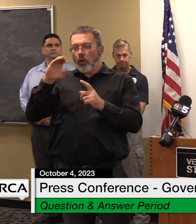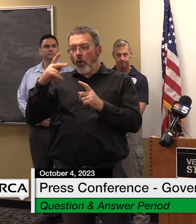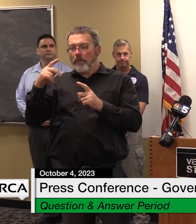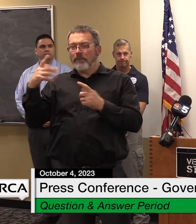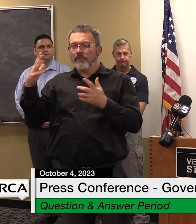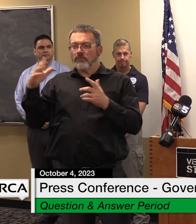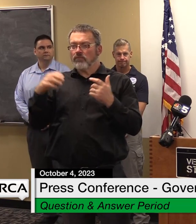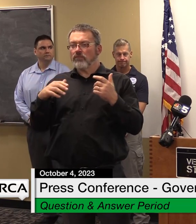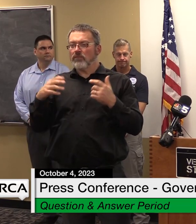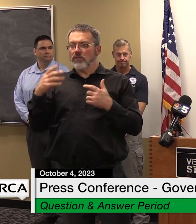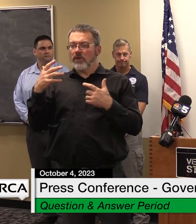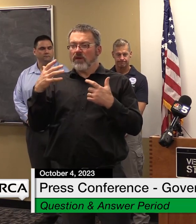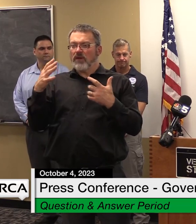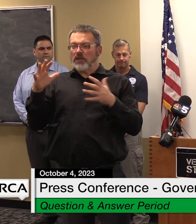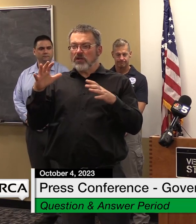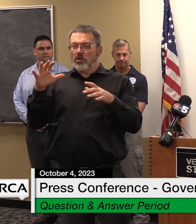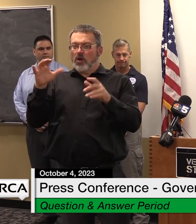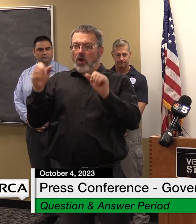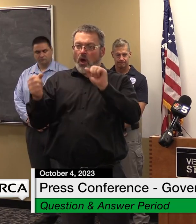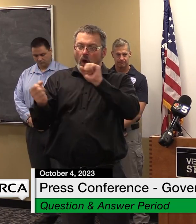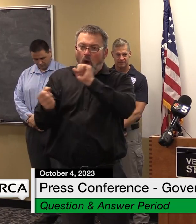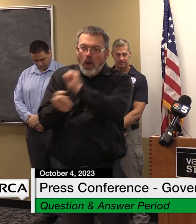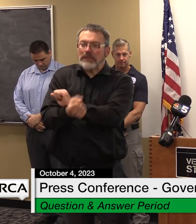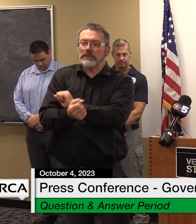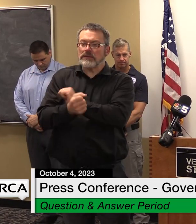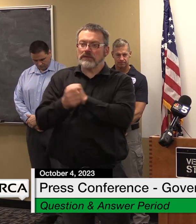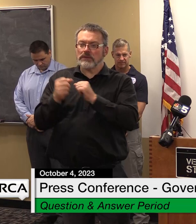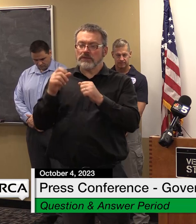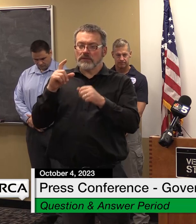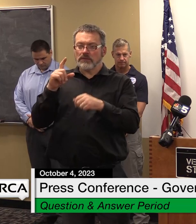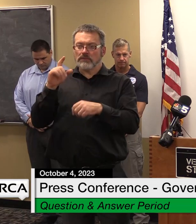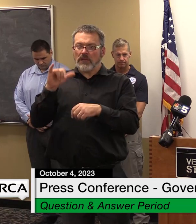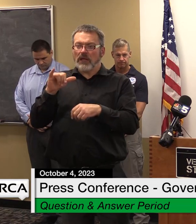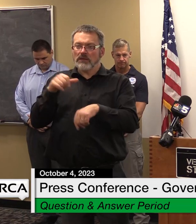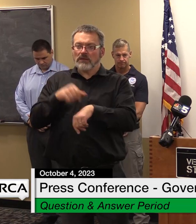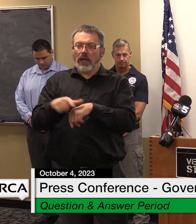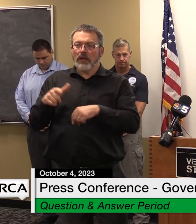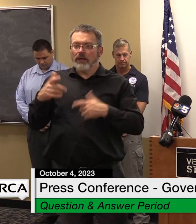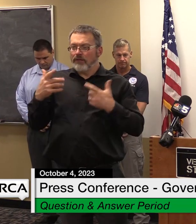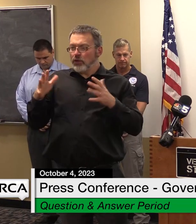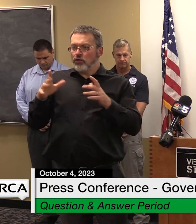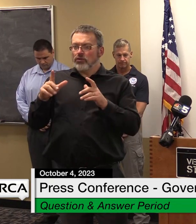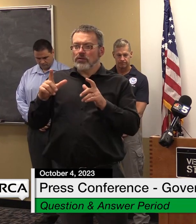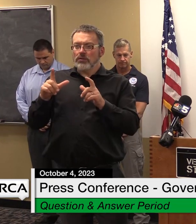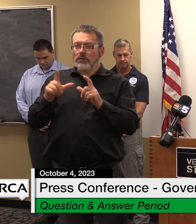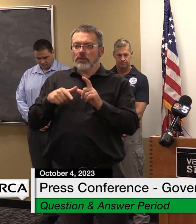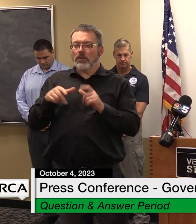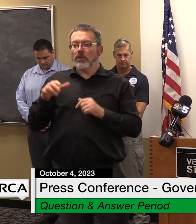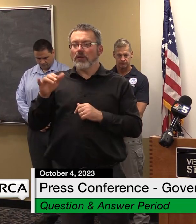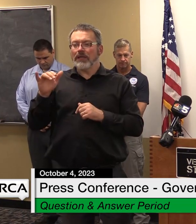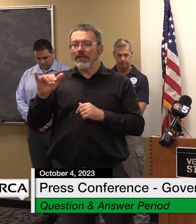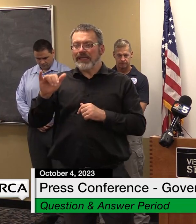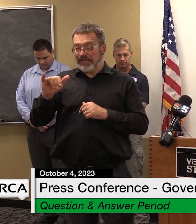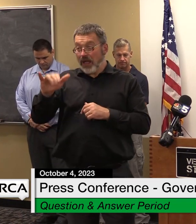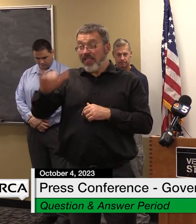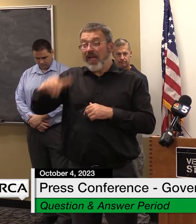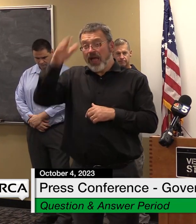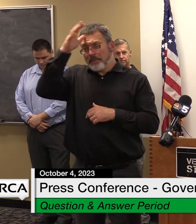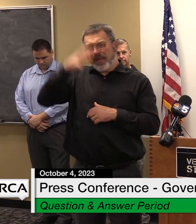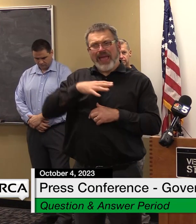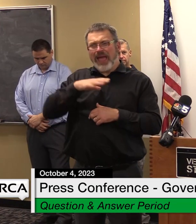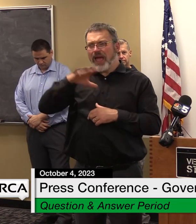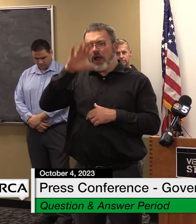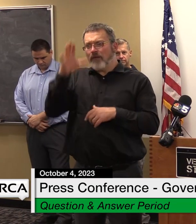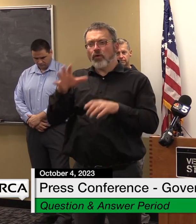him. The time period for that arrest warrant expired without him ever being arrested. And I think now the court is